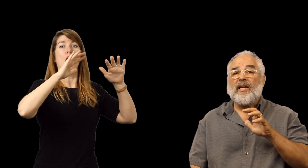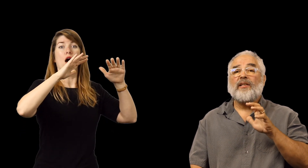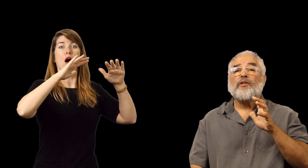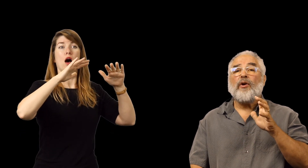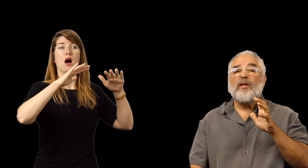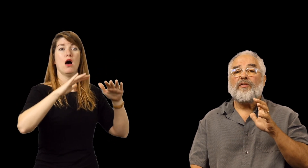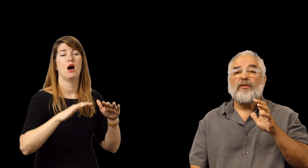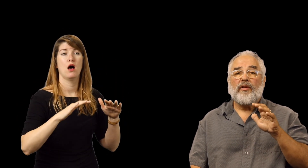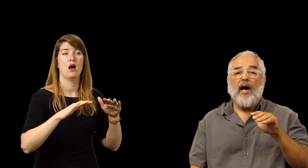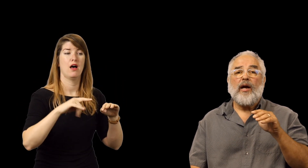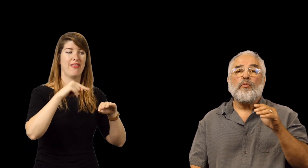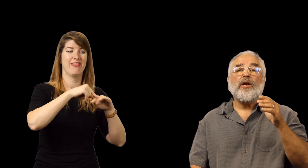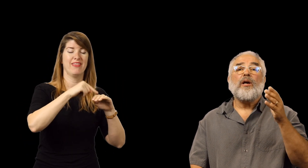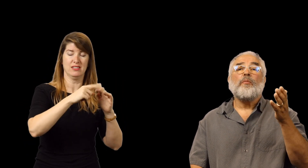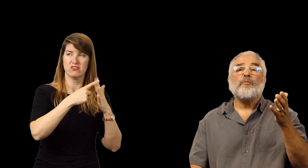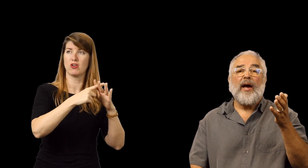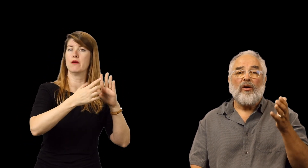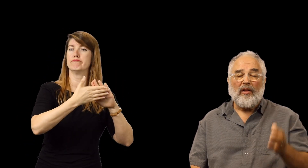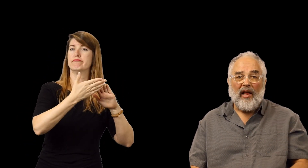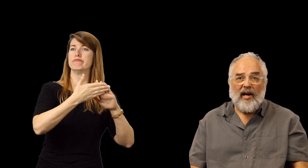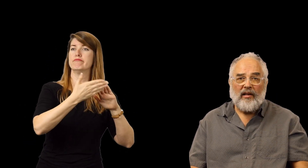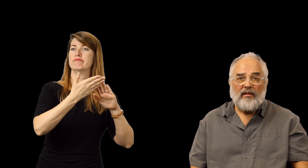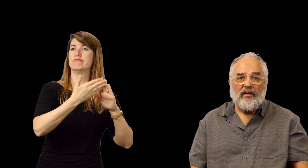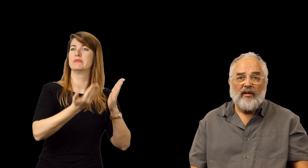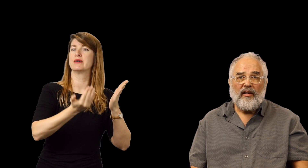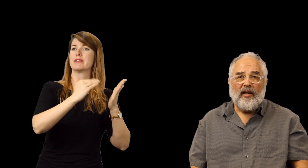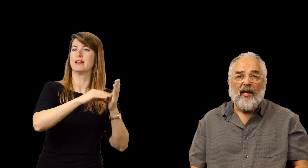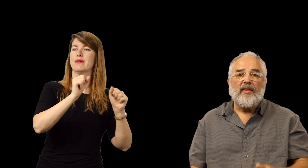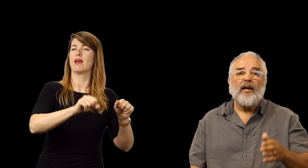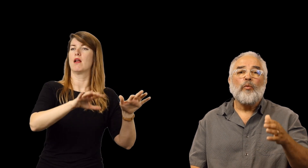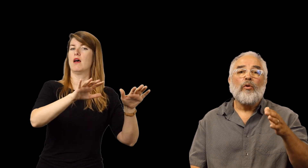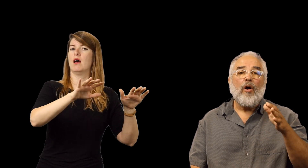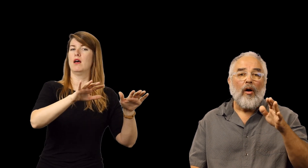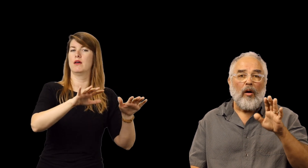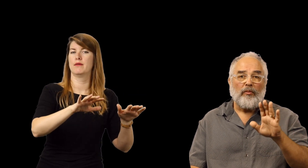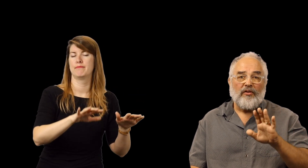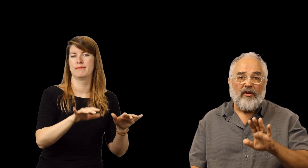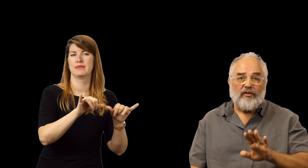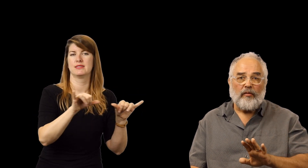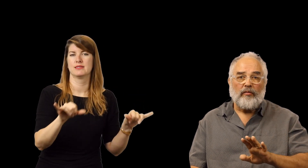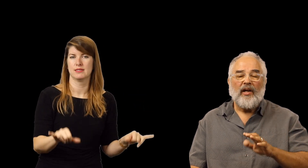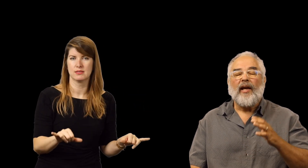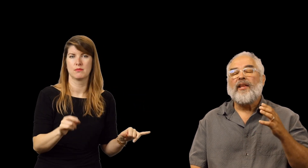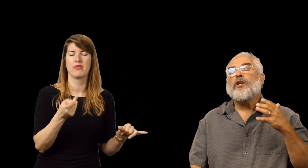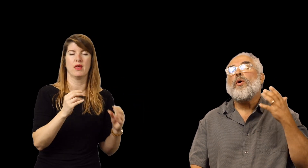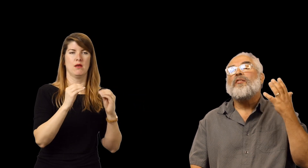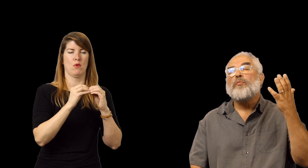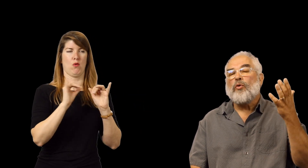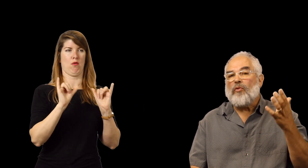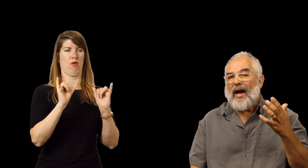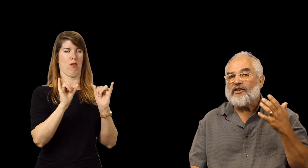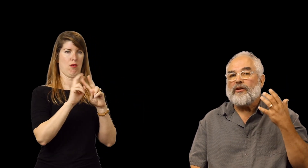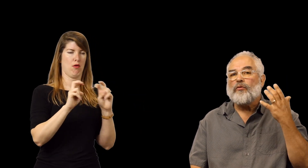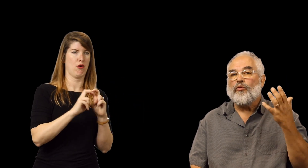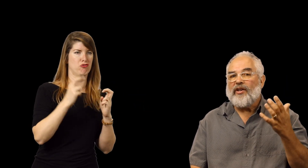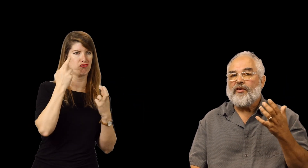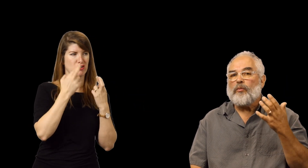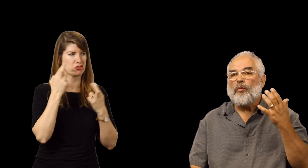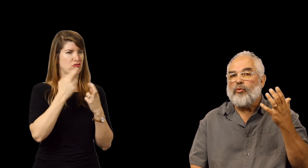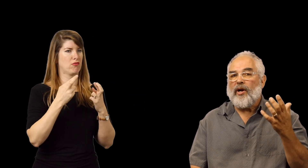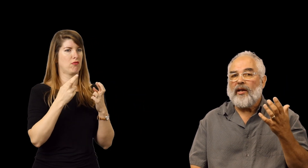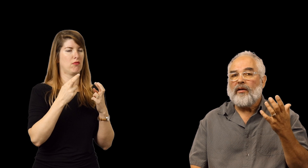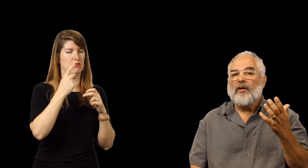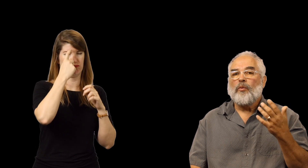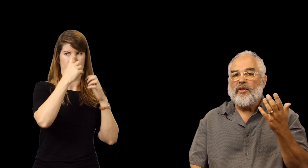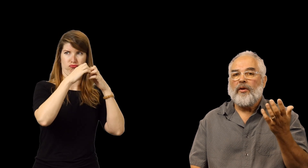brain reintegrates, the higher brain comes back online, and then it will calm the system, and then you have a more rational,